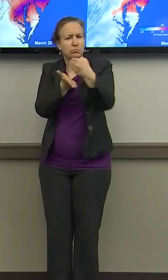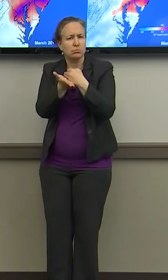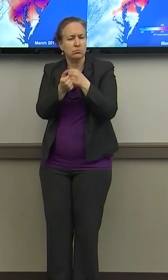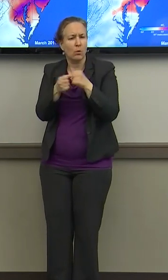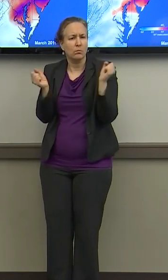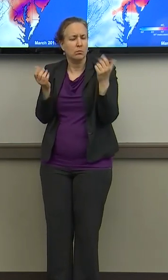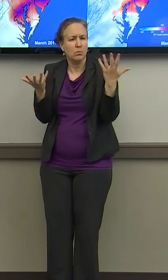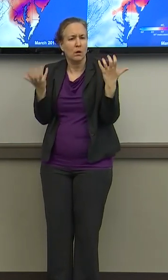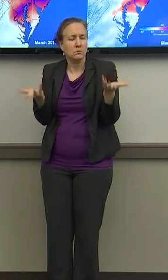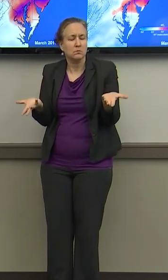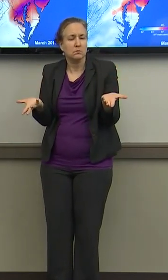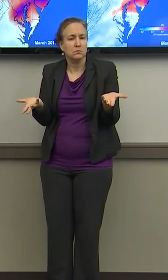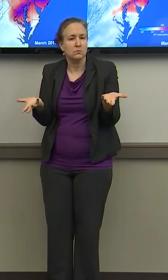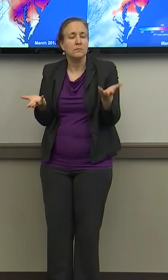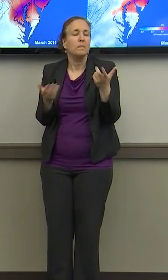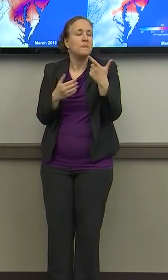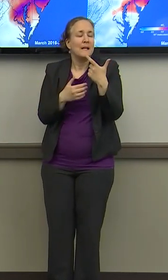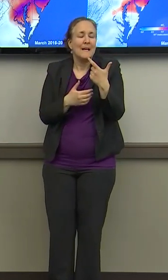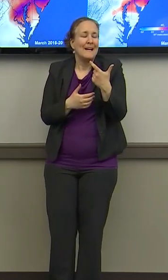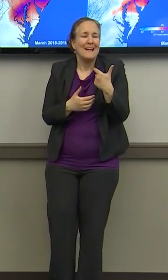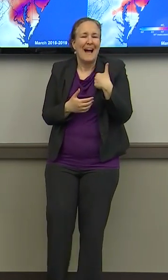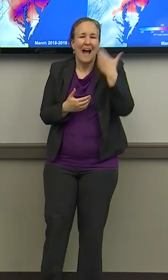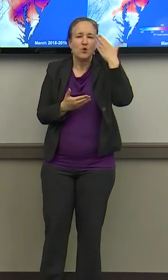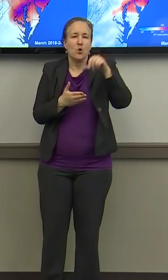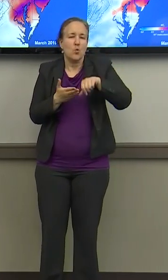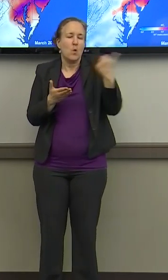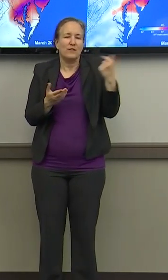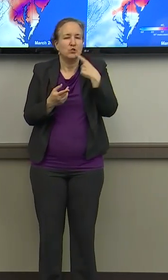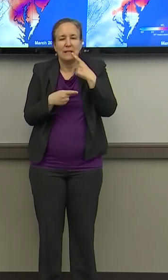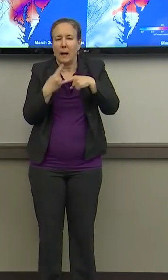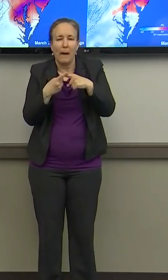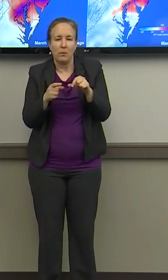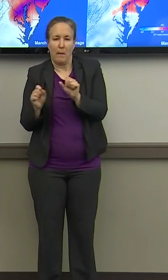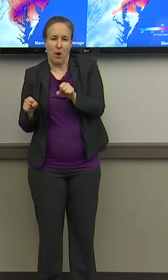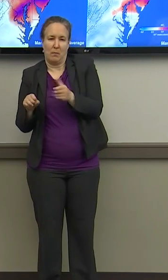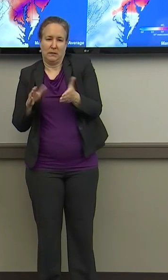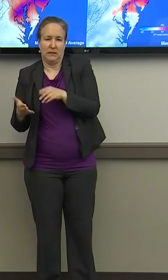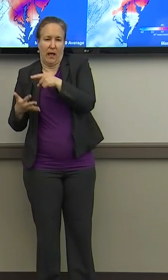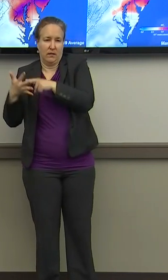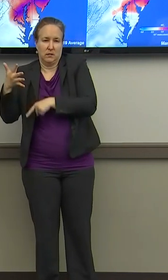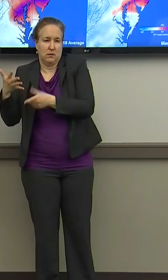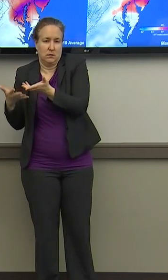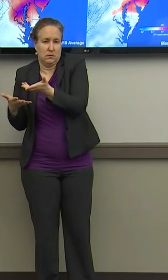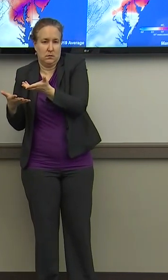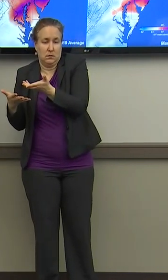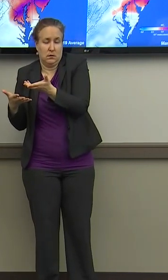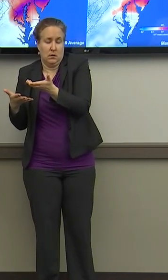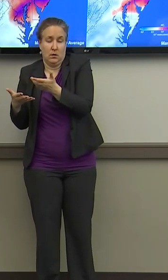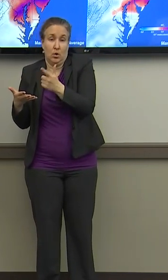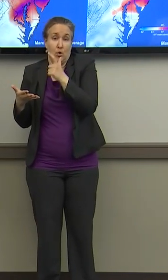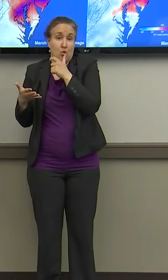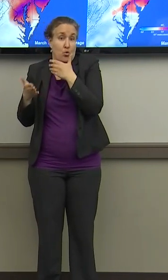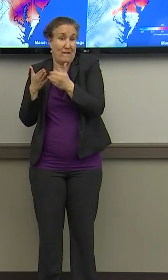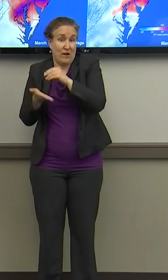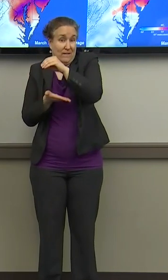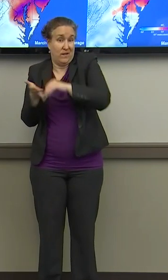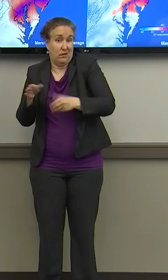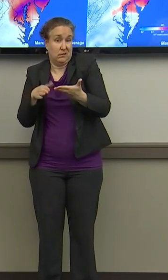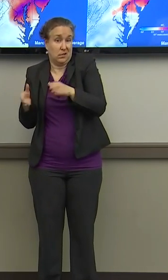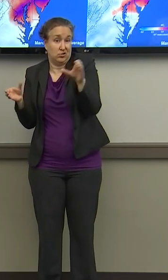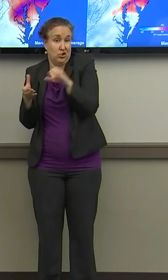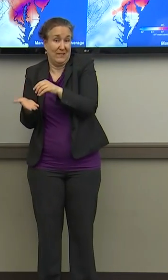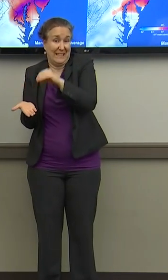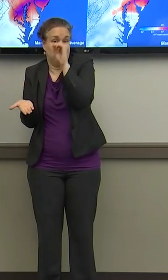possible. I don't know what else to say about probable deaths other than whoever filled out the death